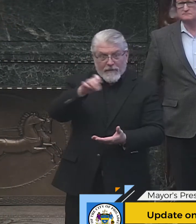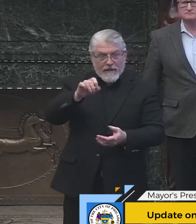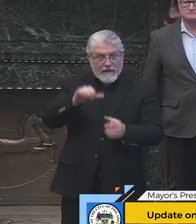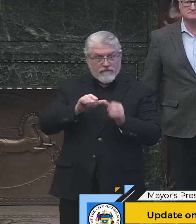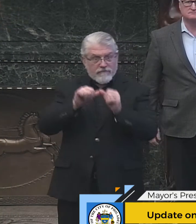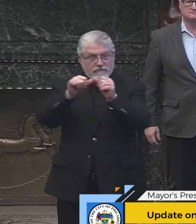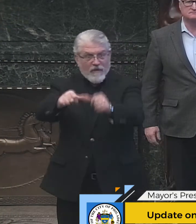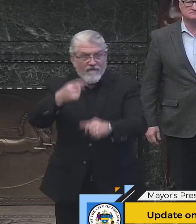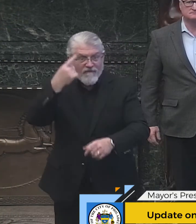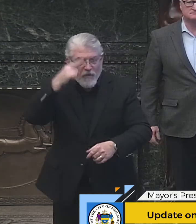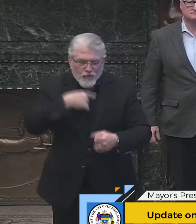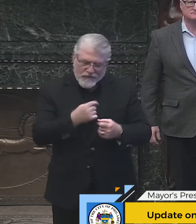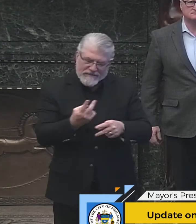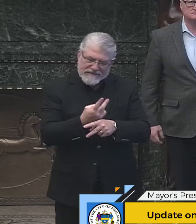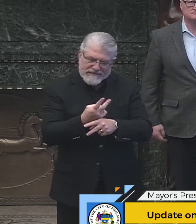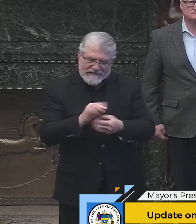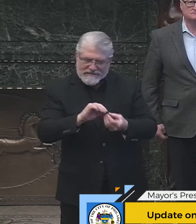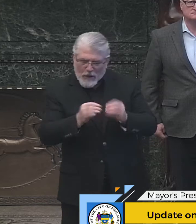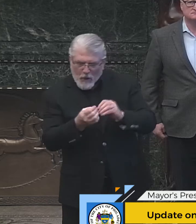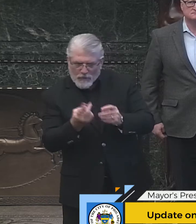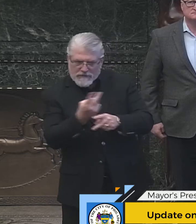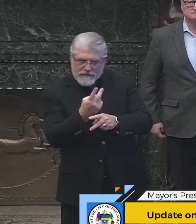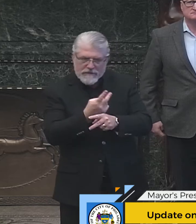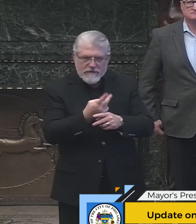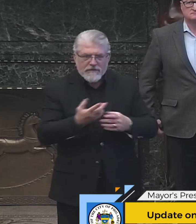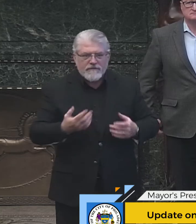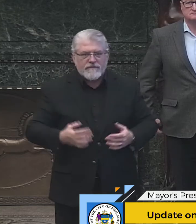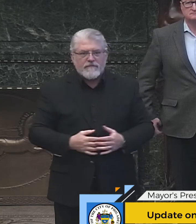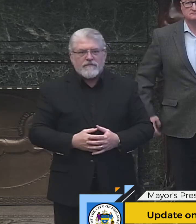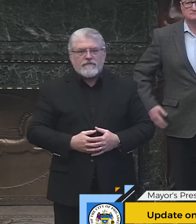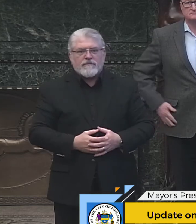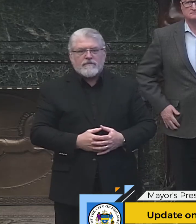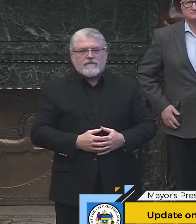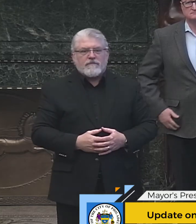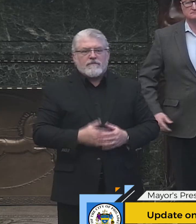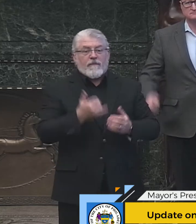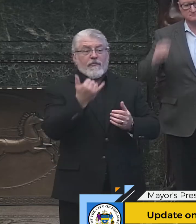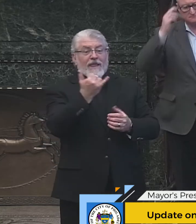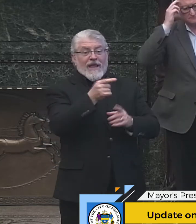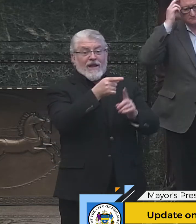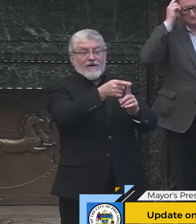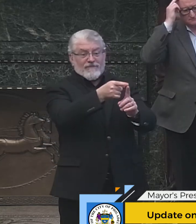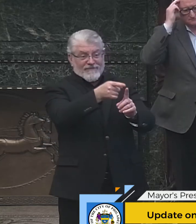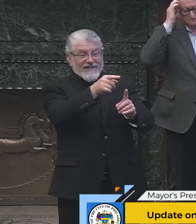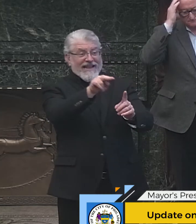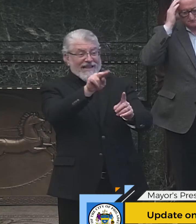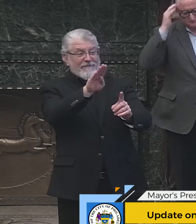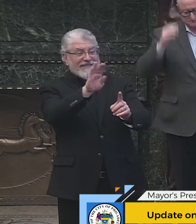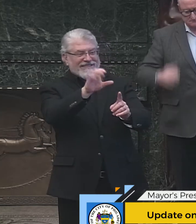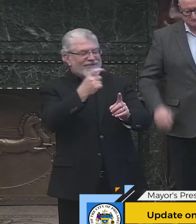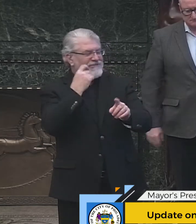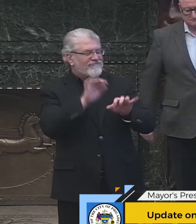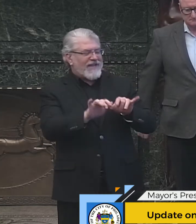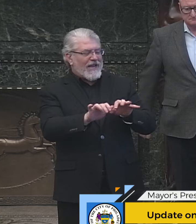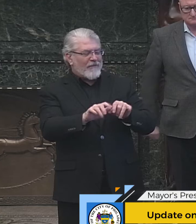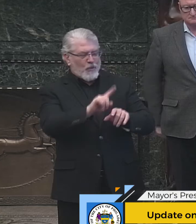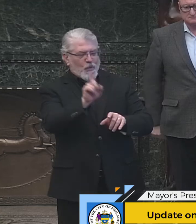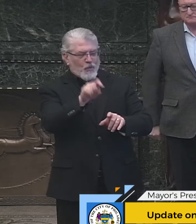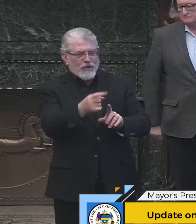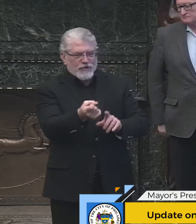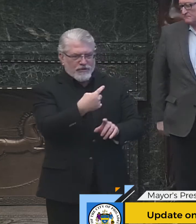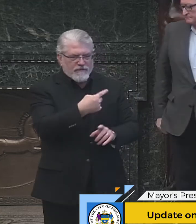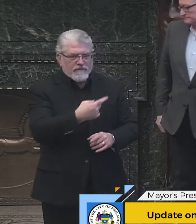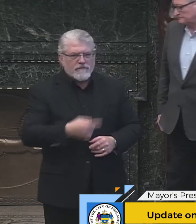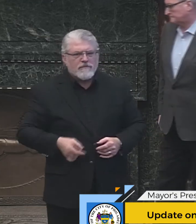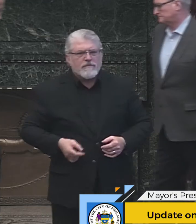Okay, we got the NBC question from the chat. The question is, can we disclose what nursing